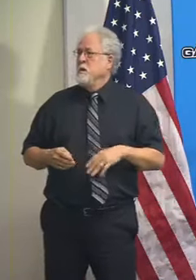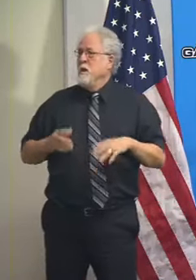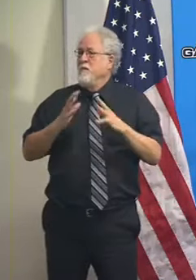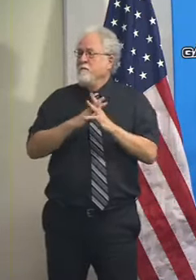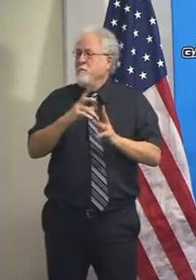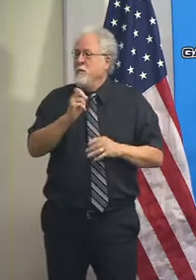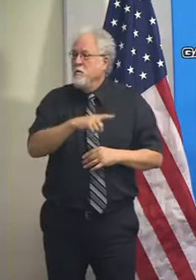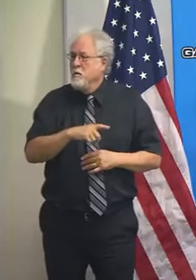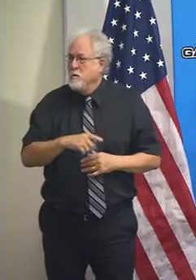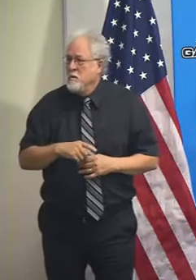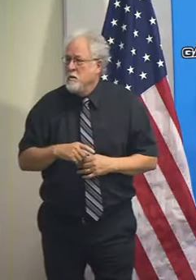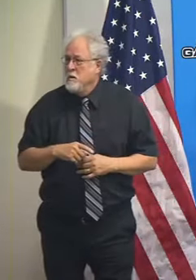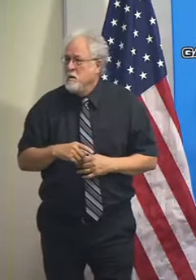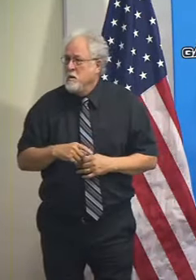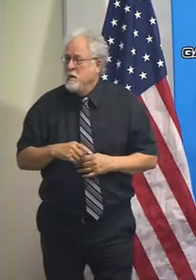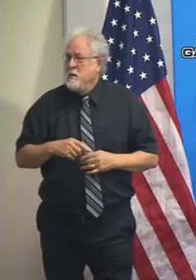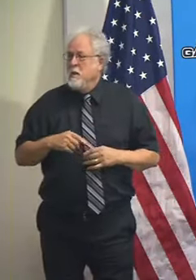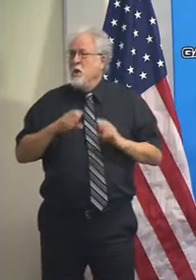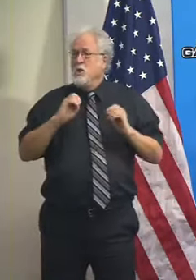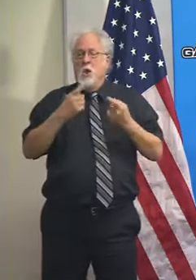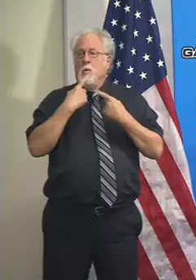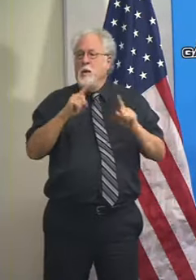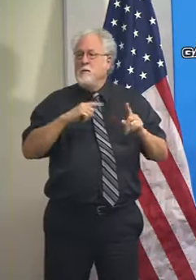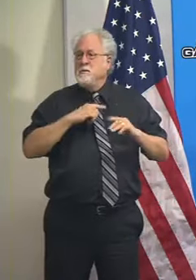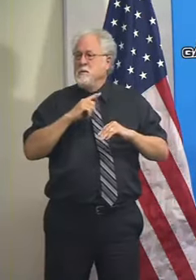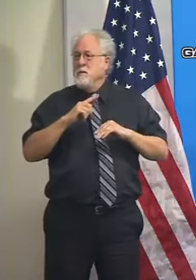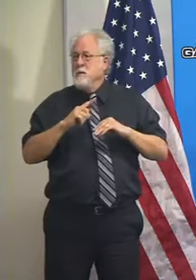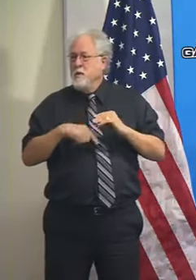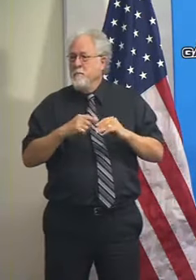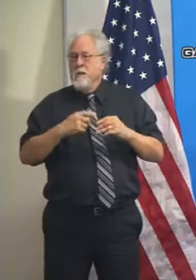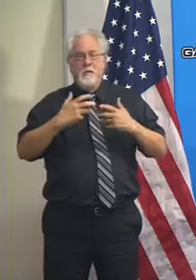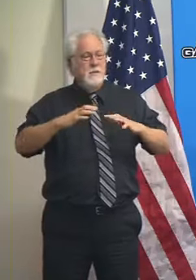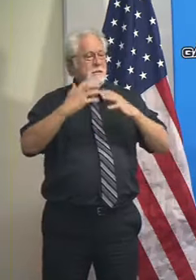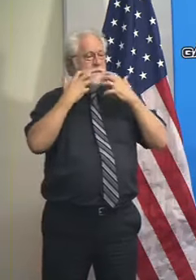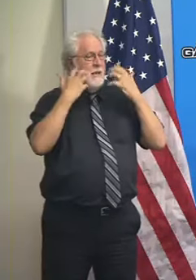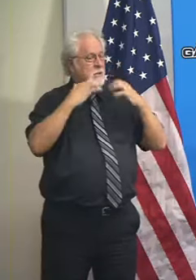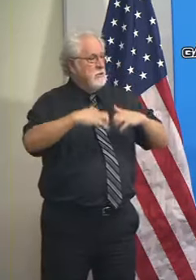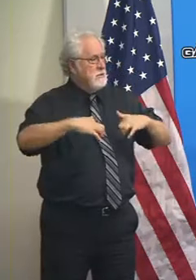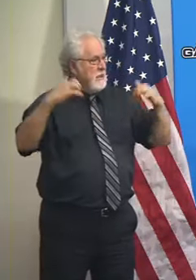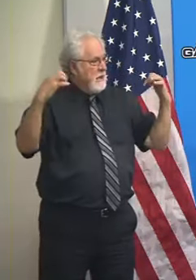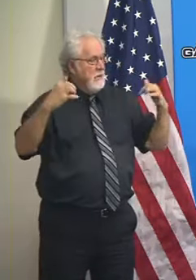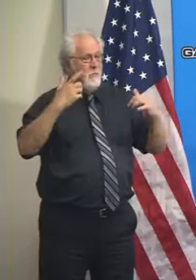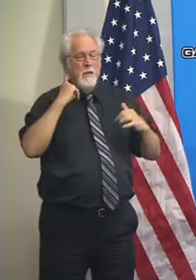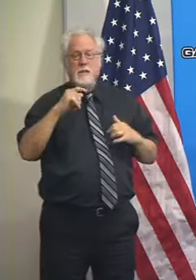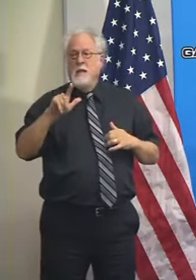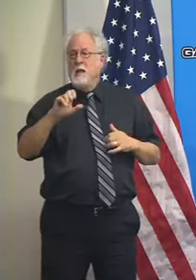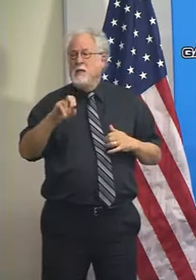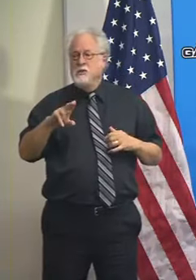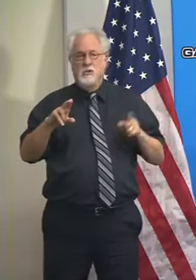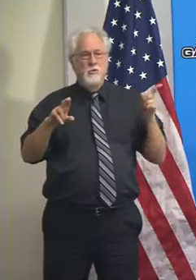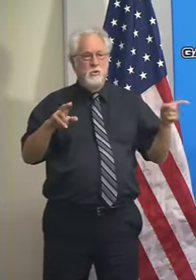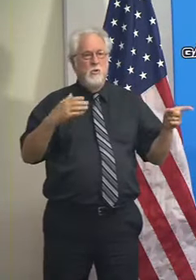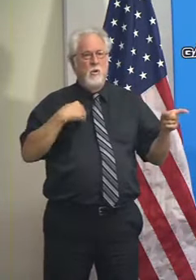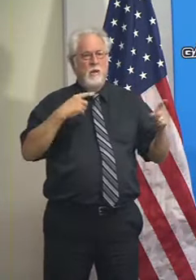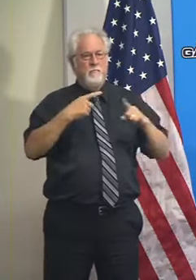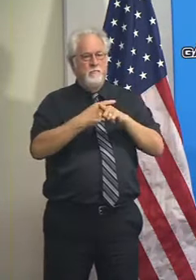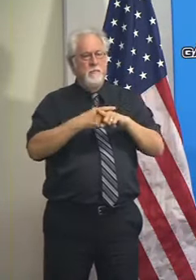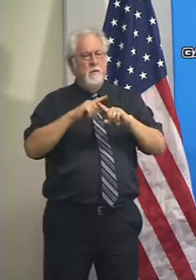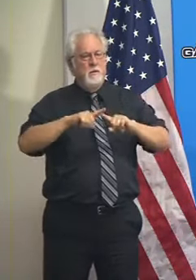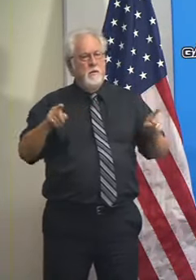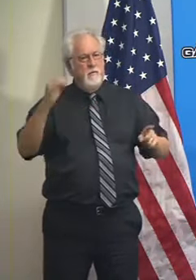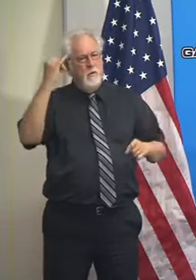question. There's been speculation that there's been no announcement on the capacity of Tiger Stadium because you and LSU officials have a difference of opinion. Can